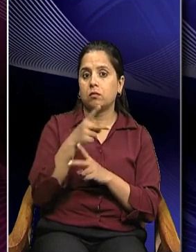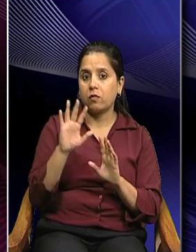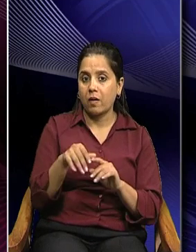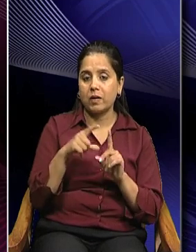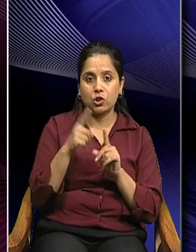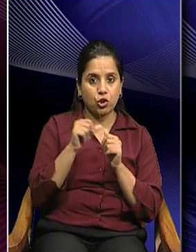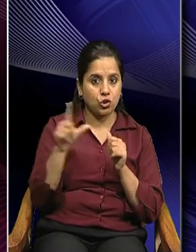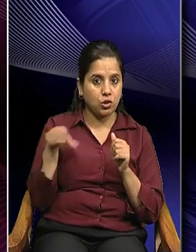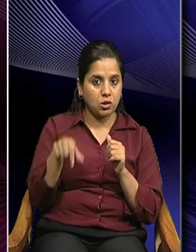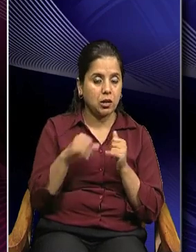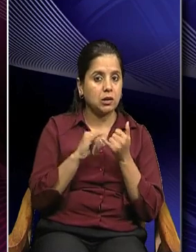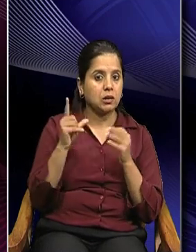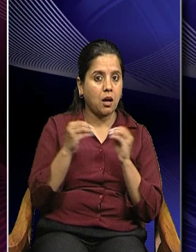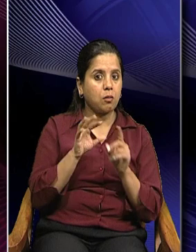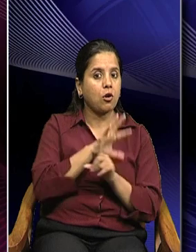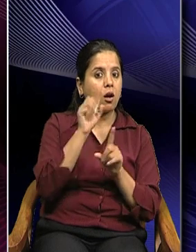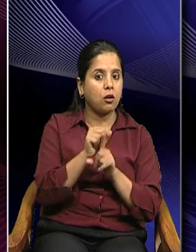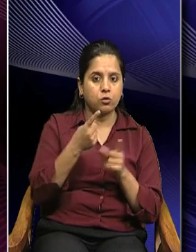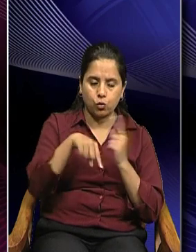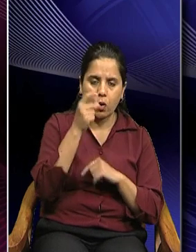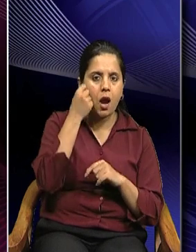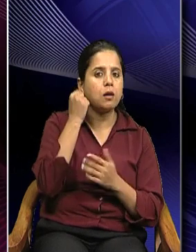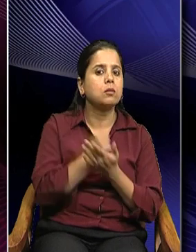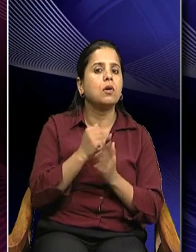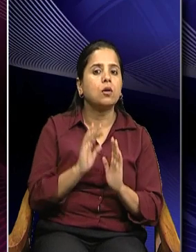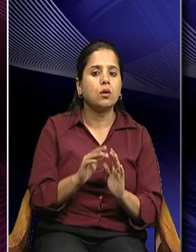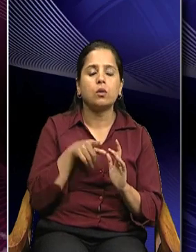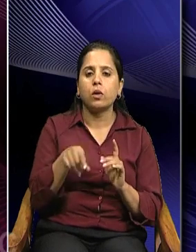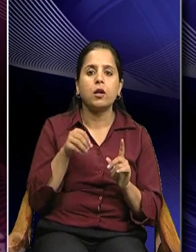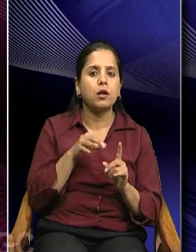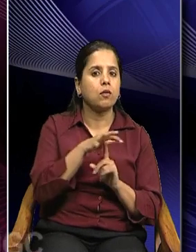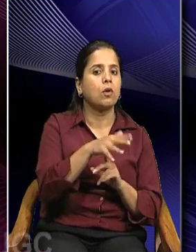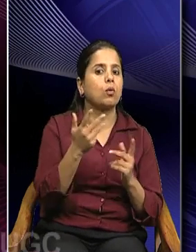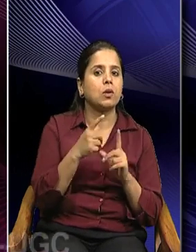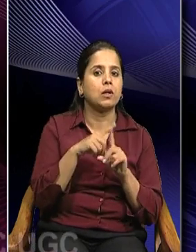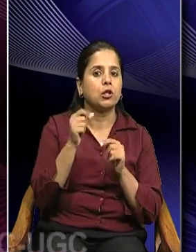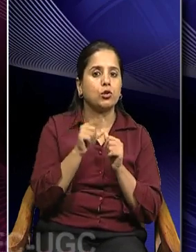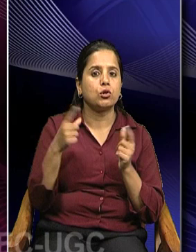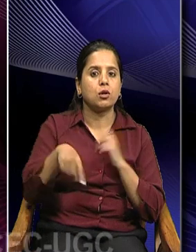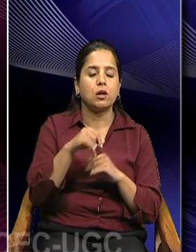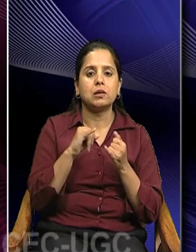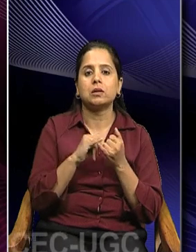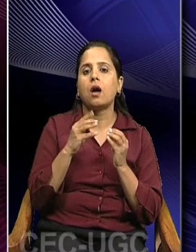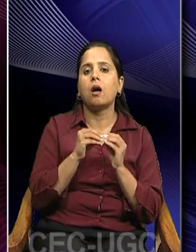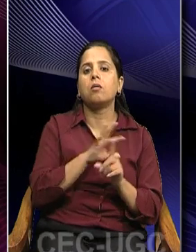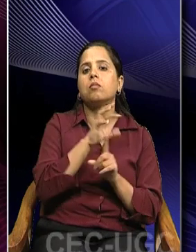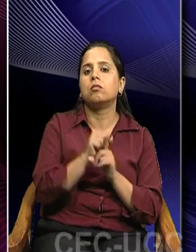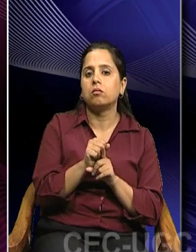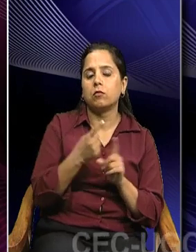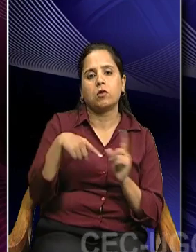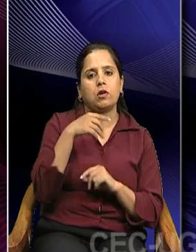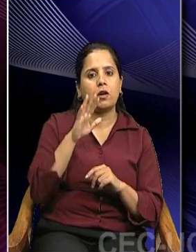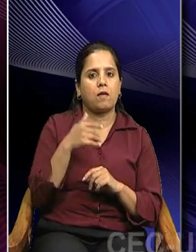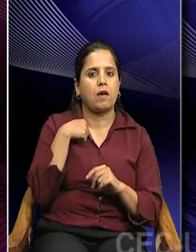digital subcultures. We should understand that what are the influential digital subcultures. So we have youth